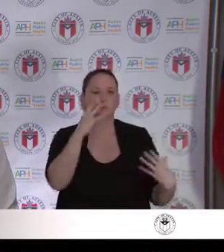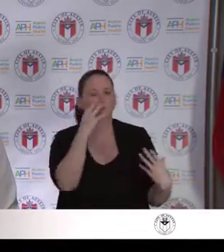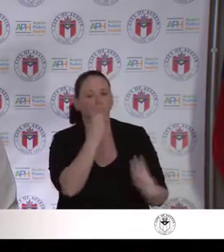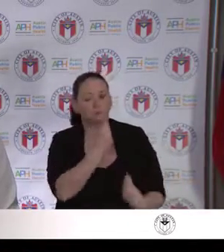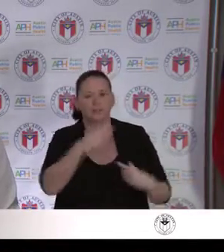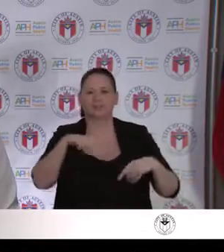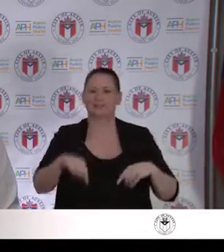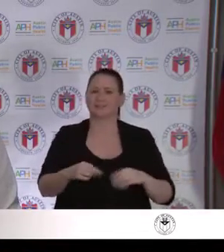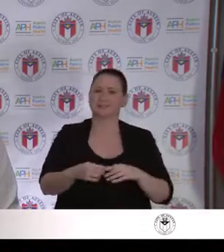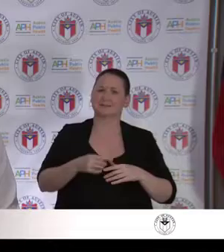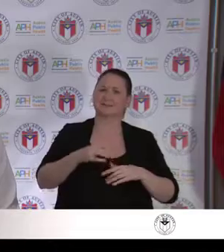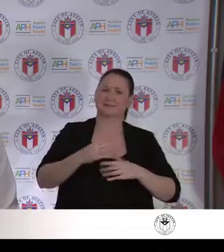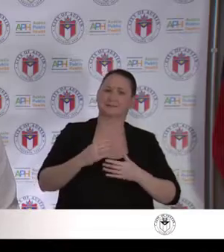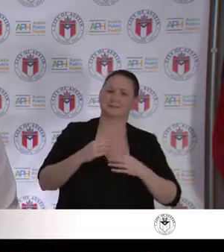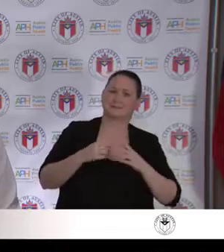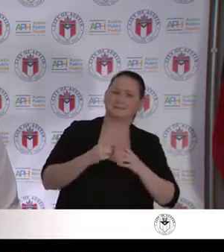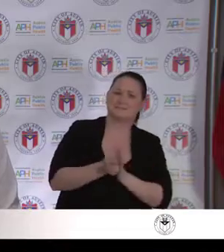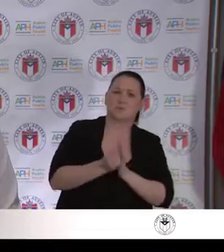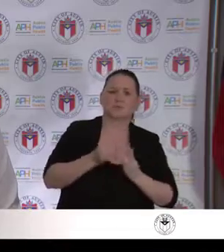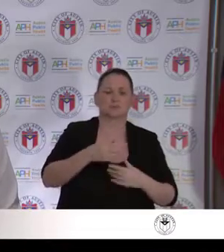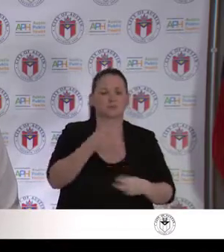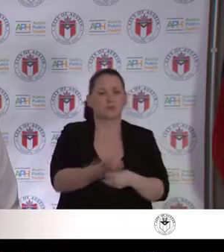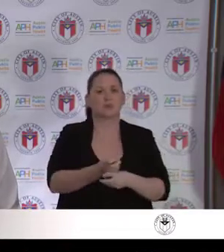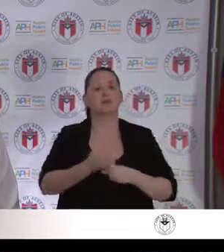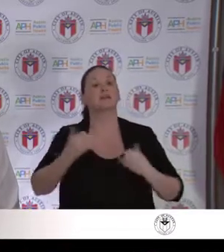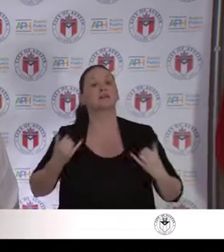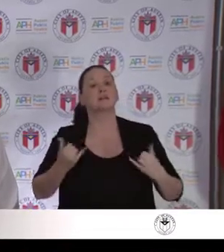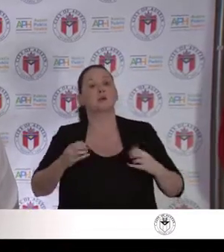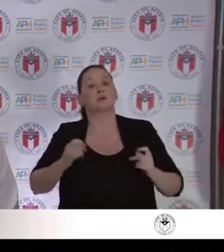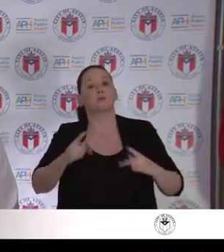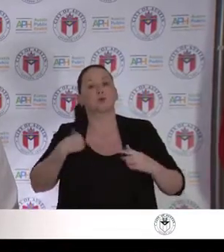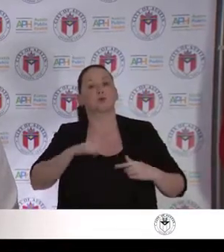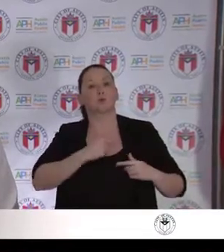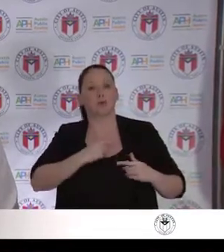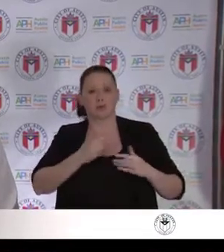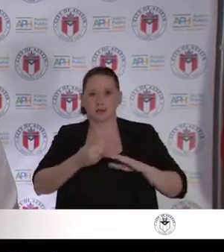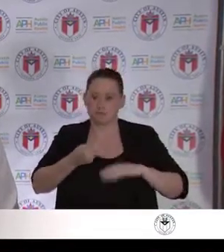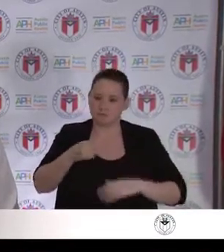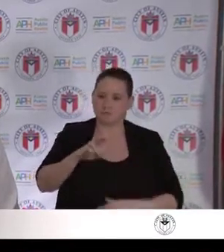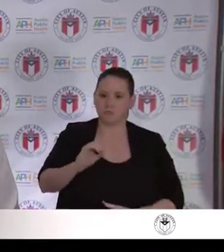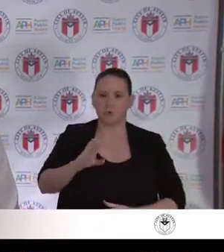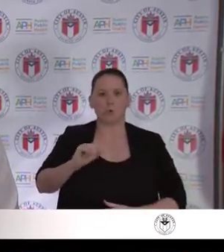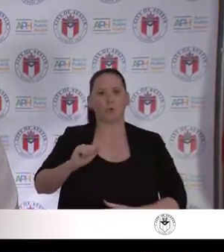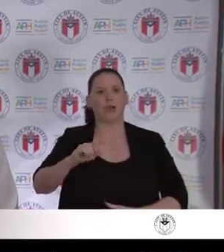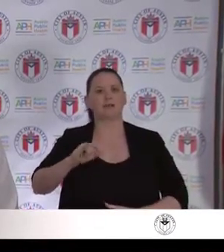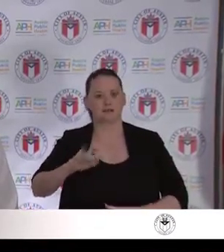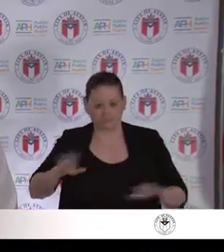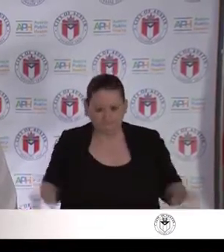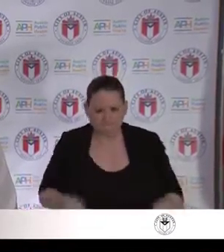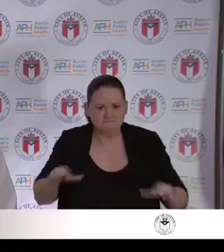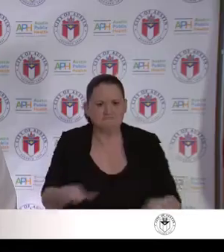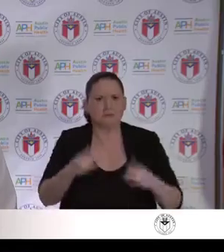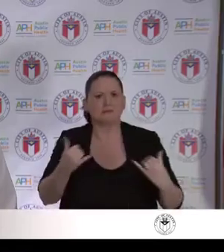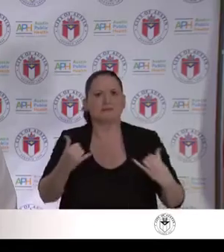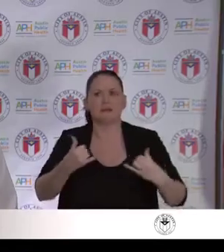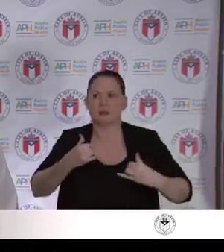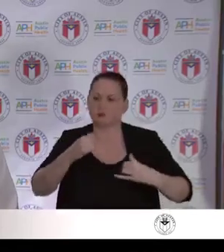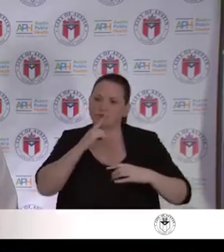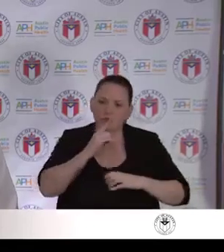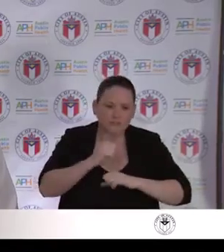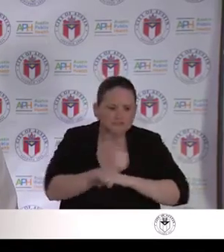very difficult times. Now is the time for us to be proactive and unified in our approach to combating